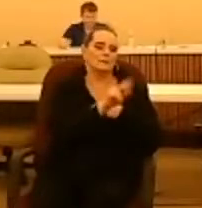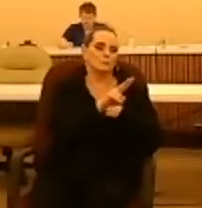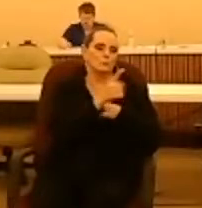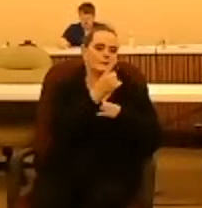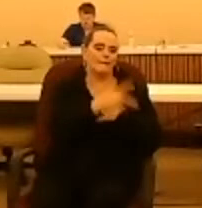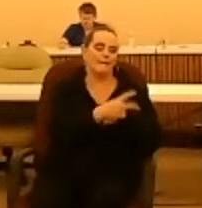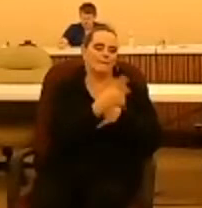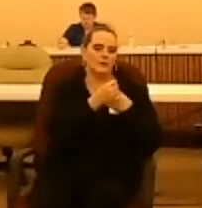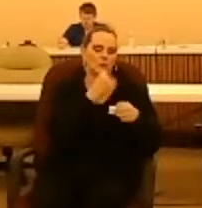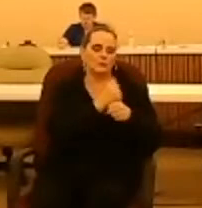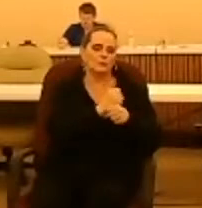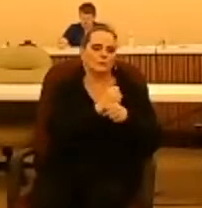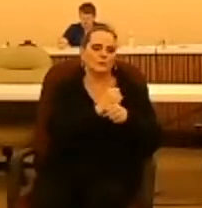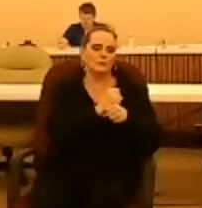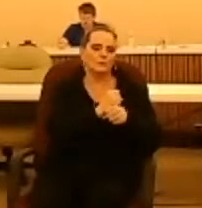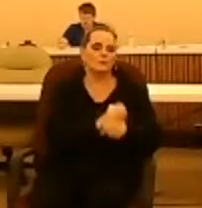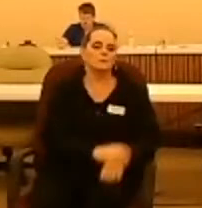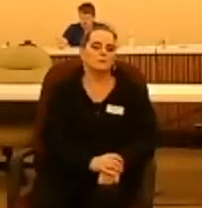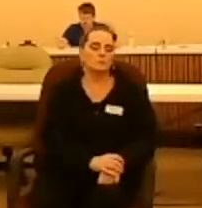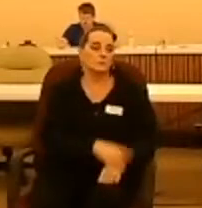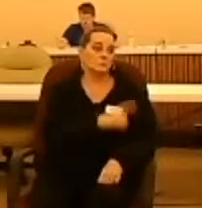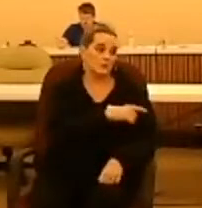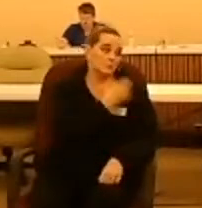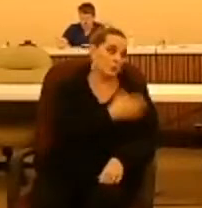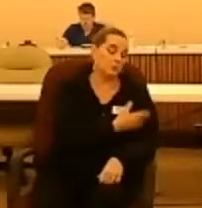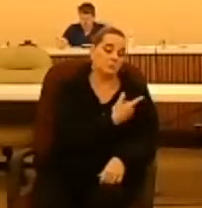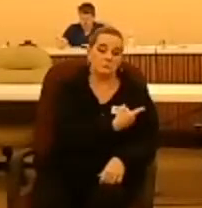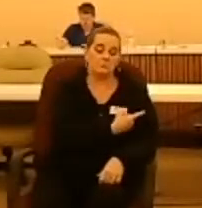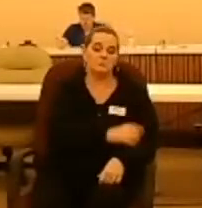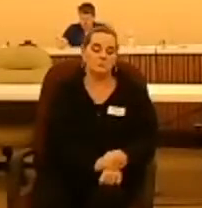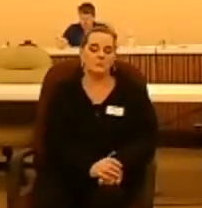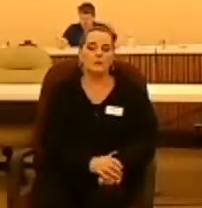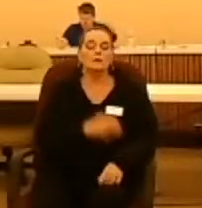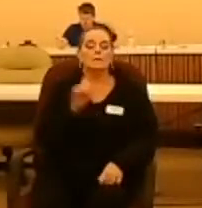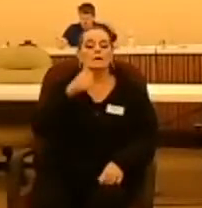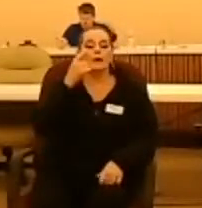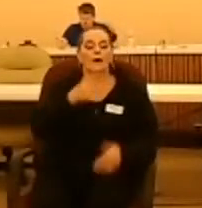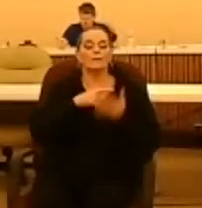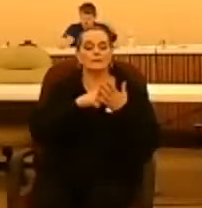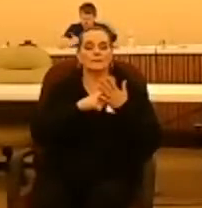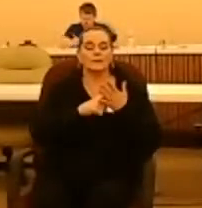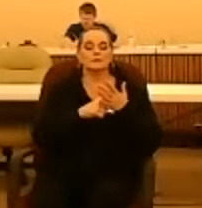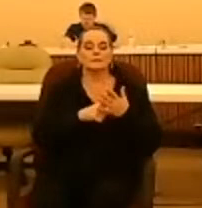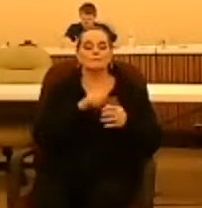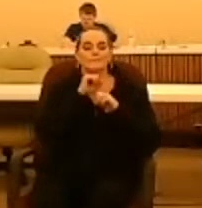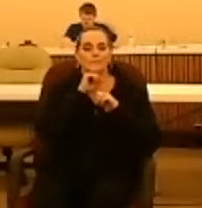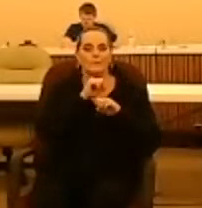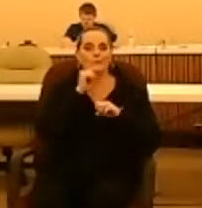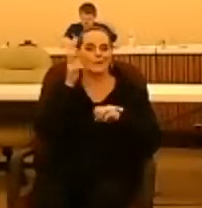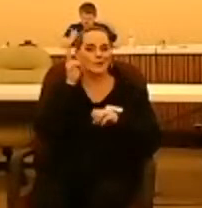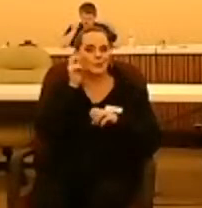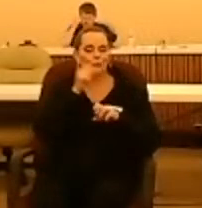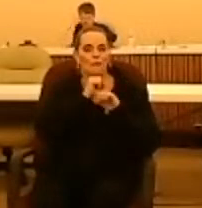good. Thank you. Any other discussion? Hearing none, please call the roll.